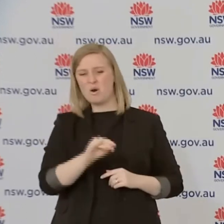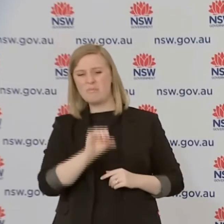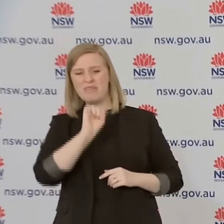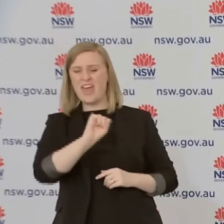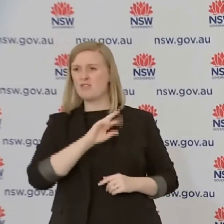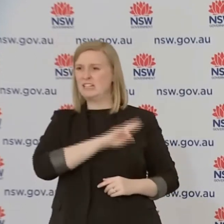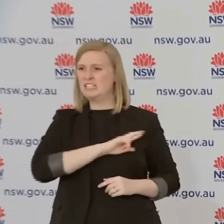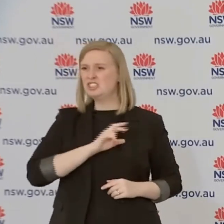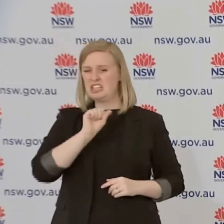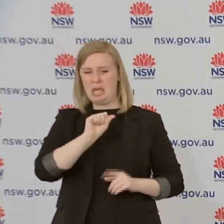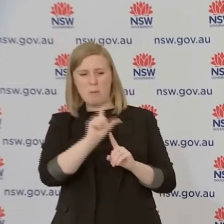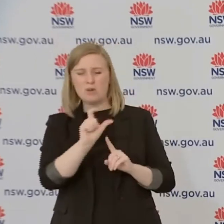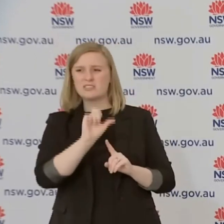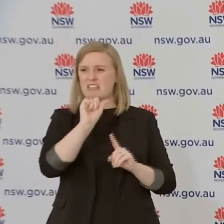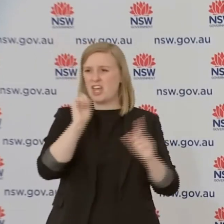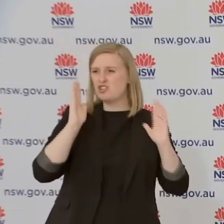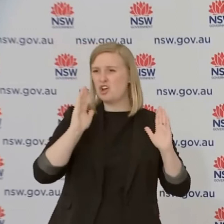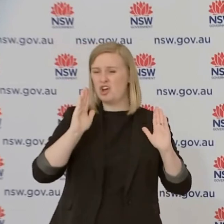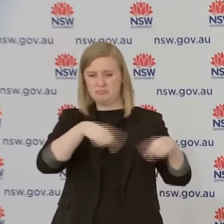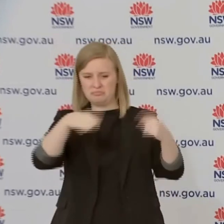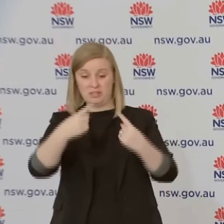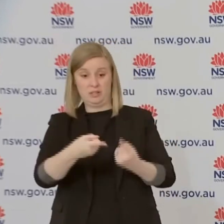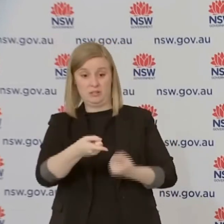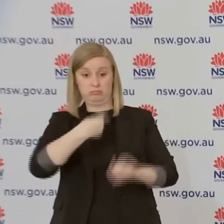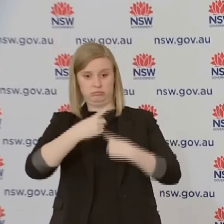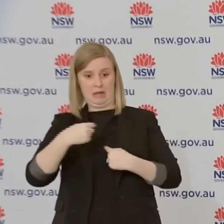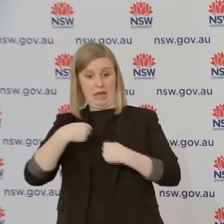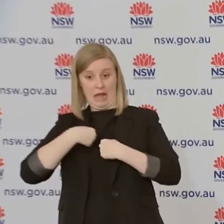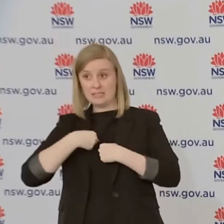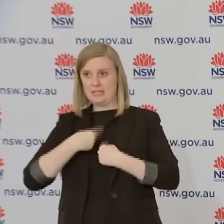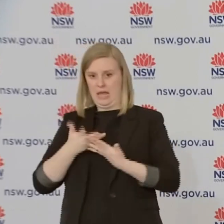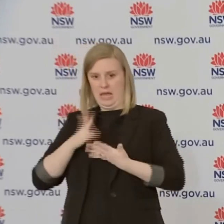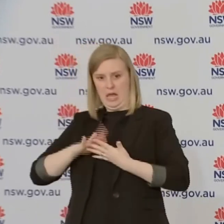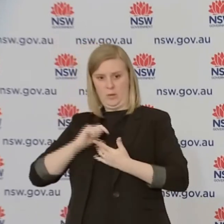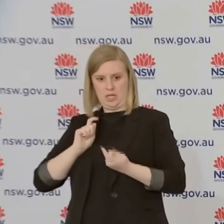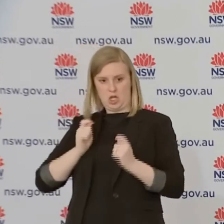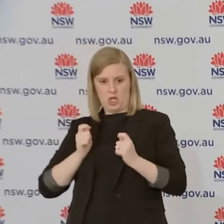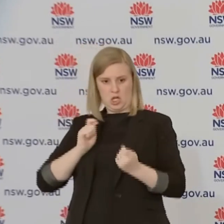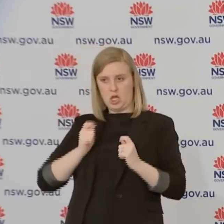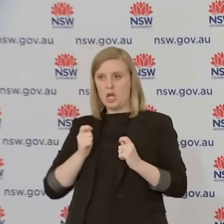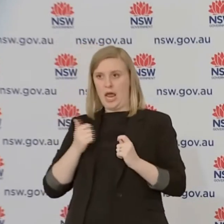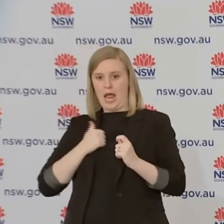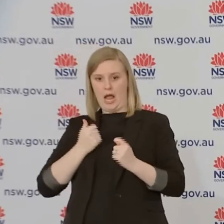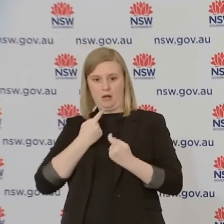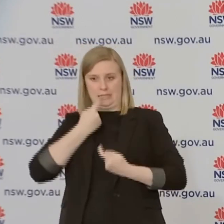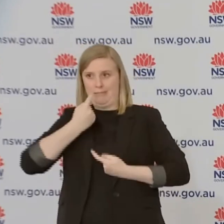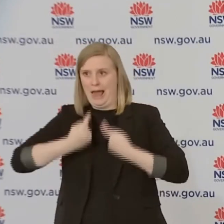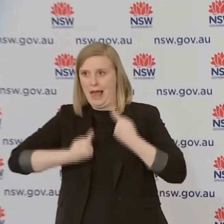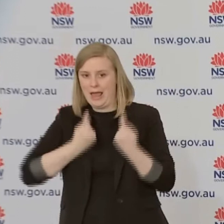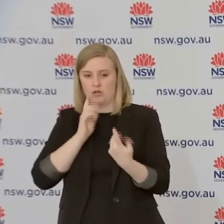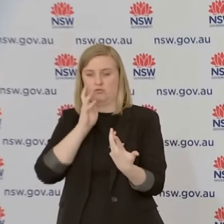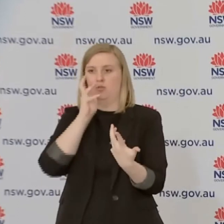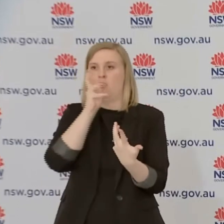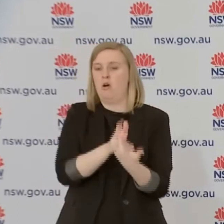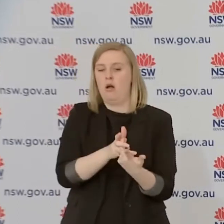each different community we can reach out. We're doing a lot of that, and if they advise us again that we would have them with us, we would